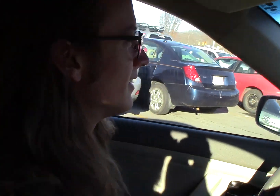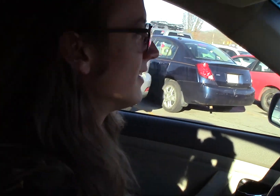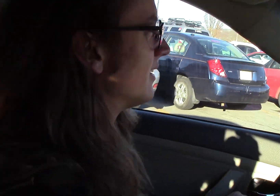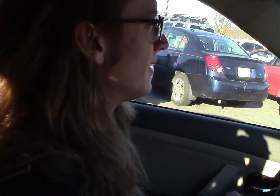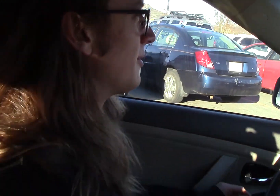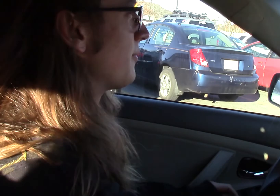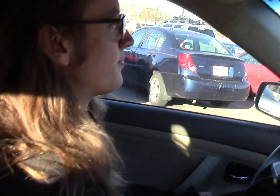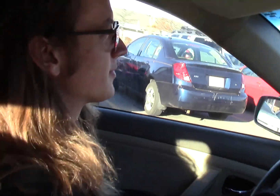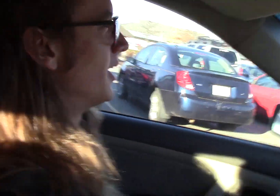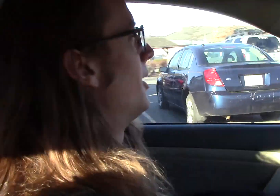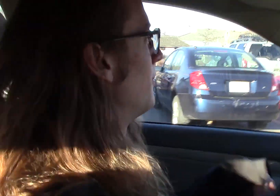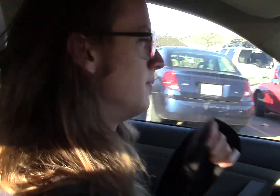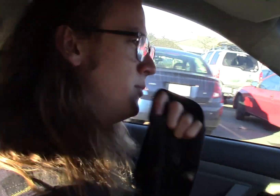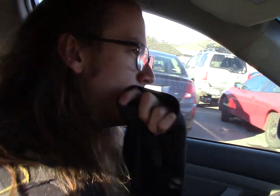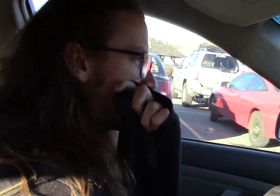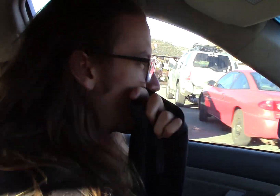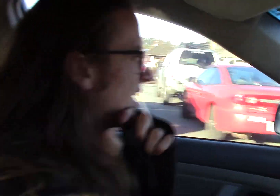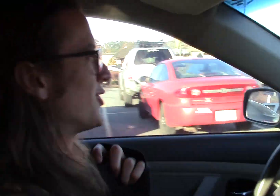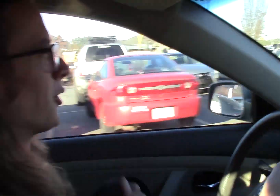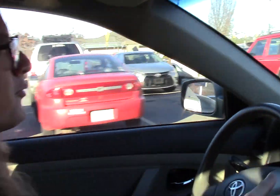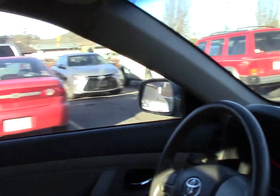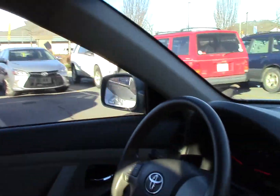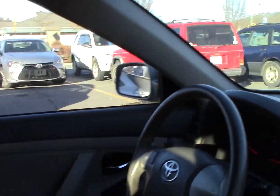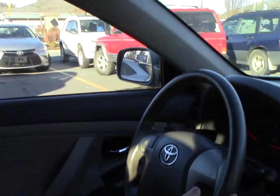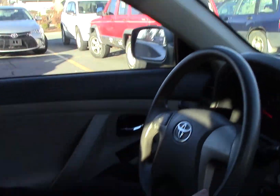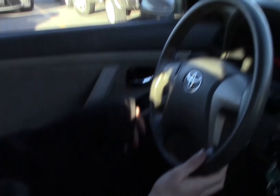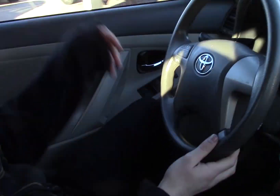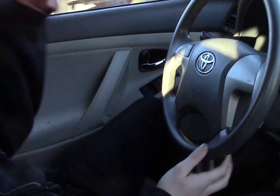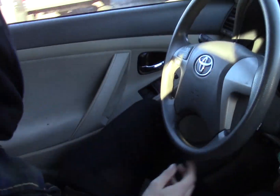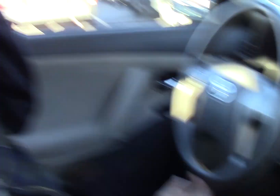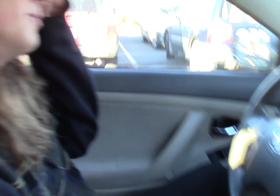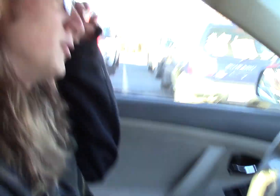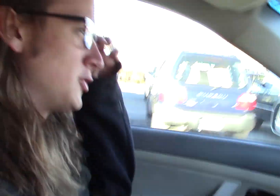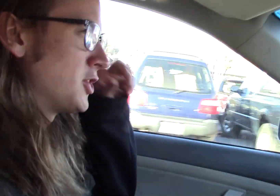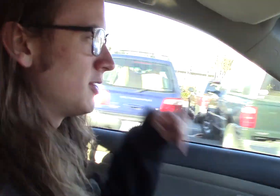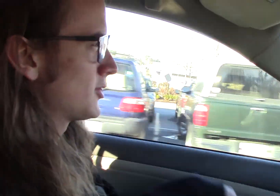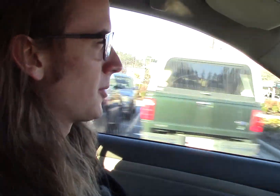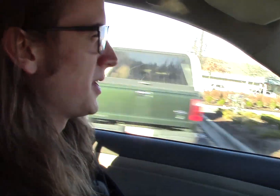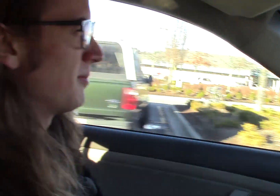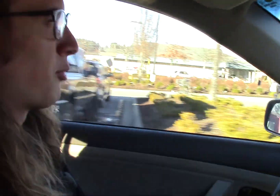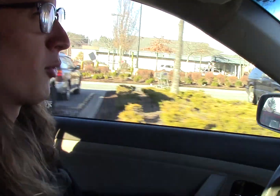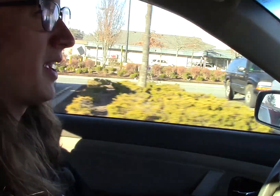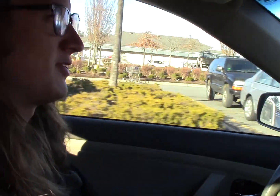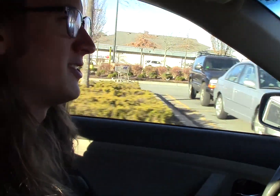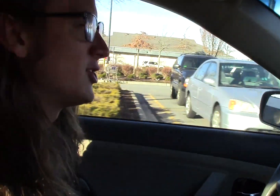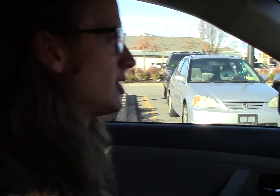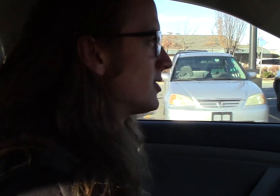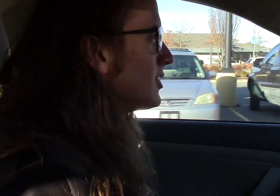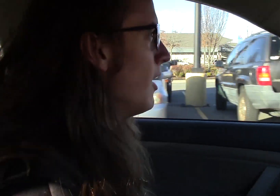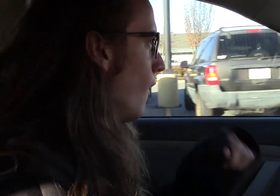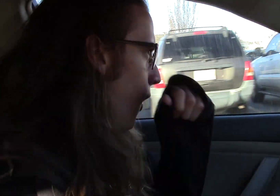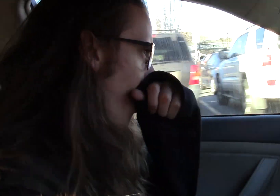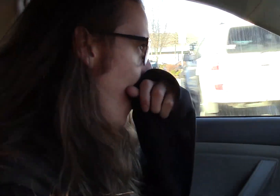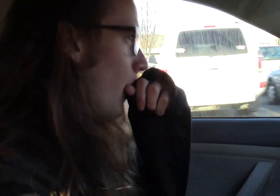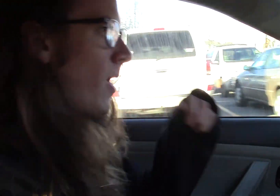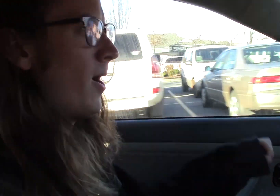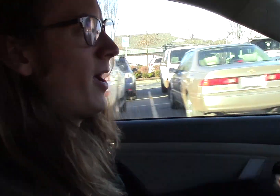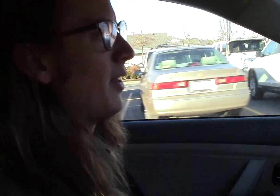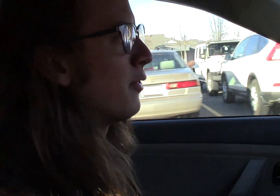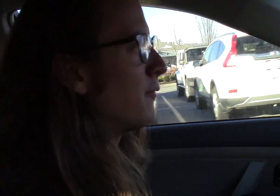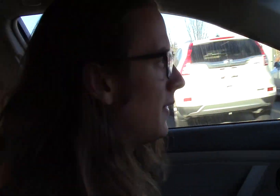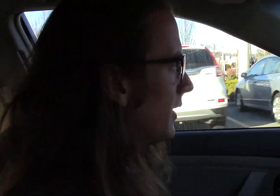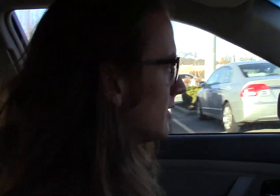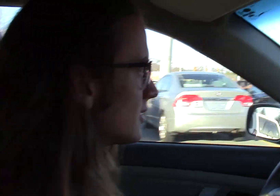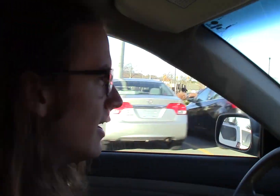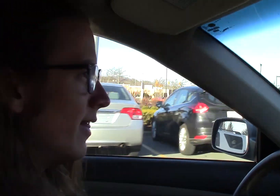What's your opinion on music? Music as an art form is bad. Musicians are making poor life decisions.